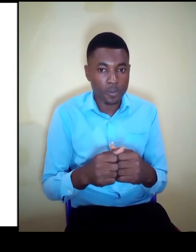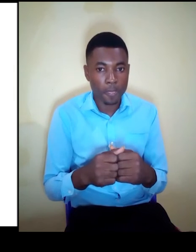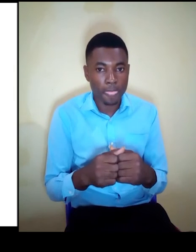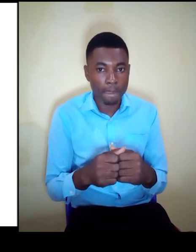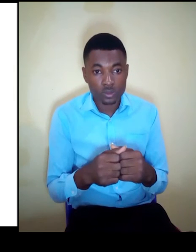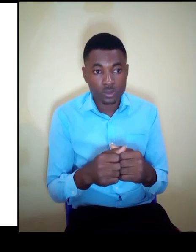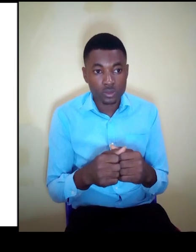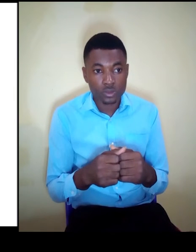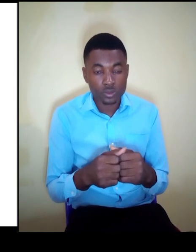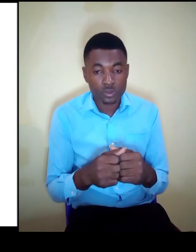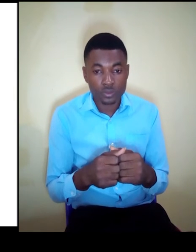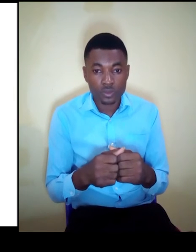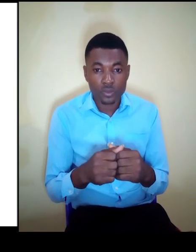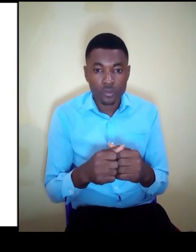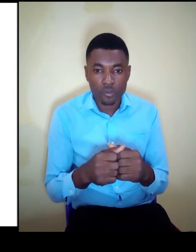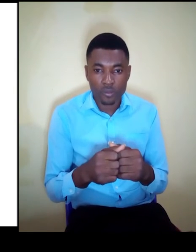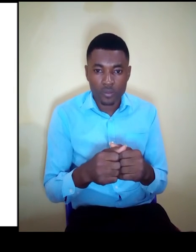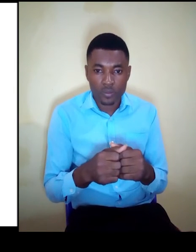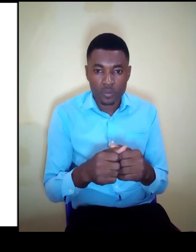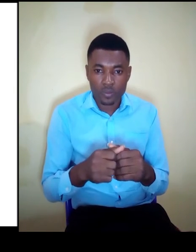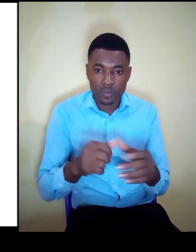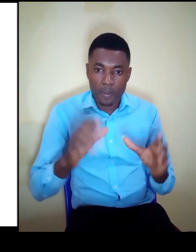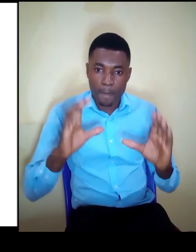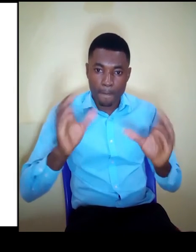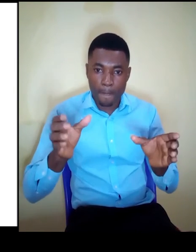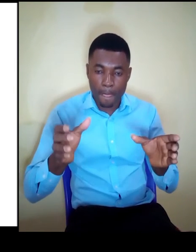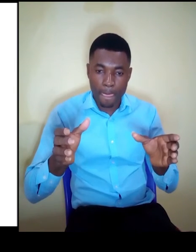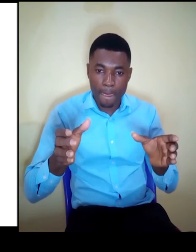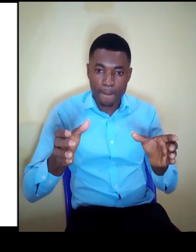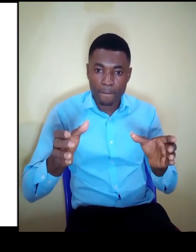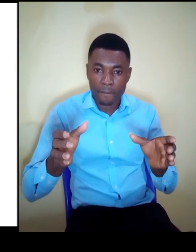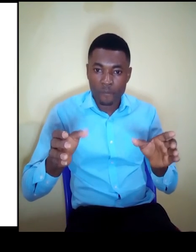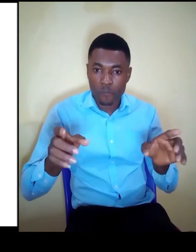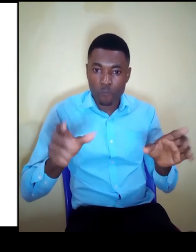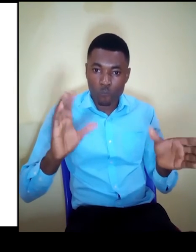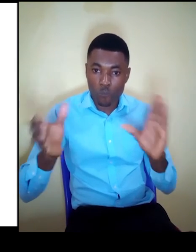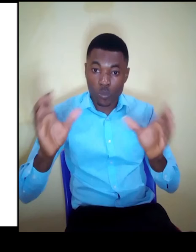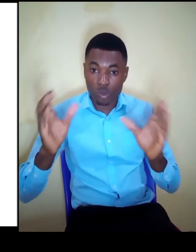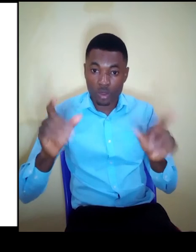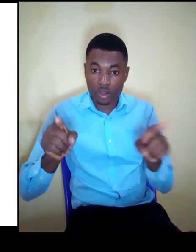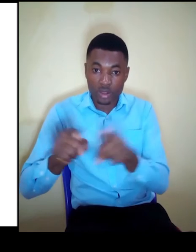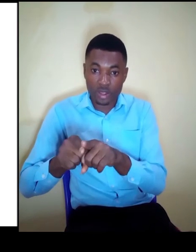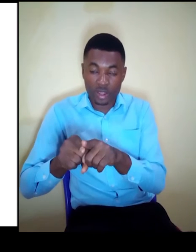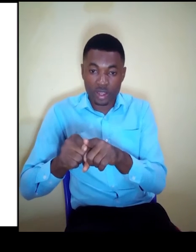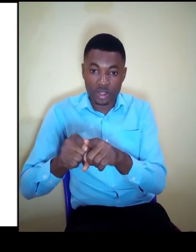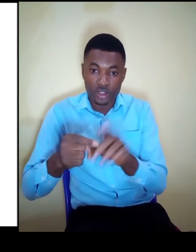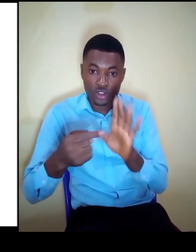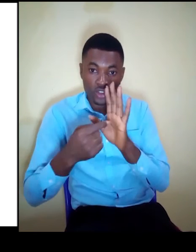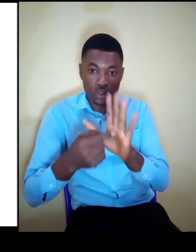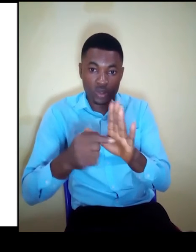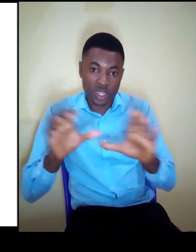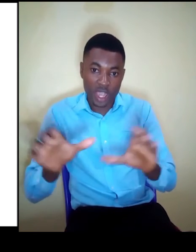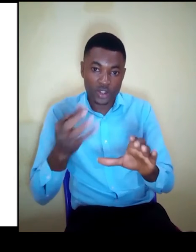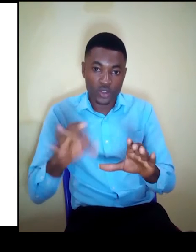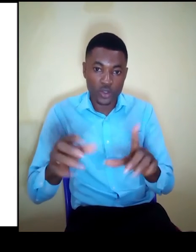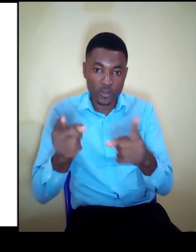So simultaneous constructions are also used to depict the action of events. So you could see the